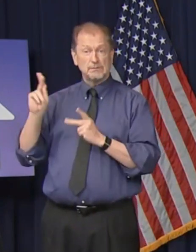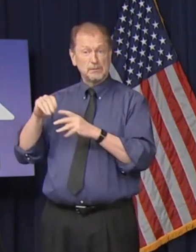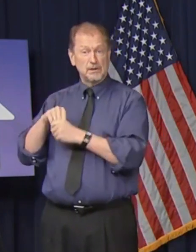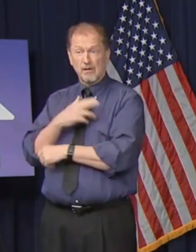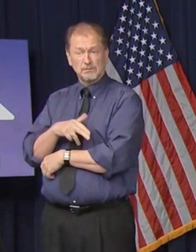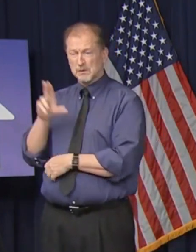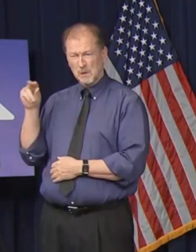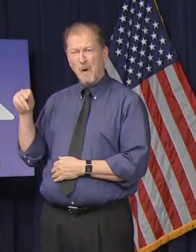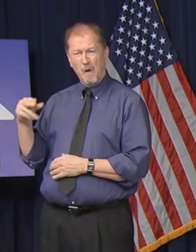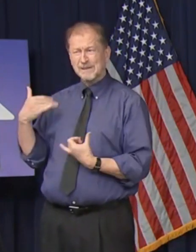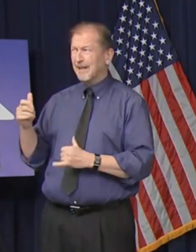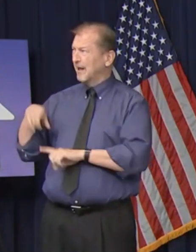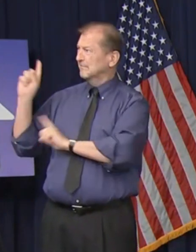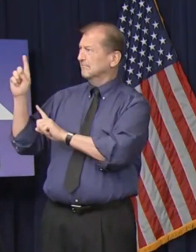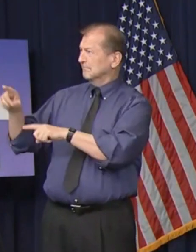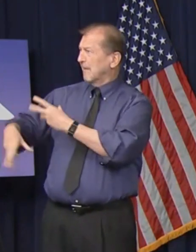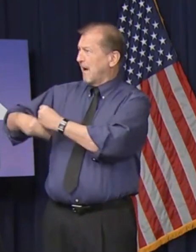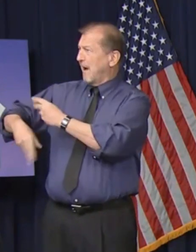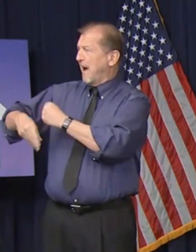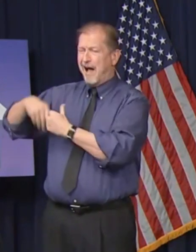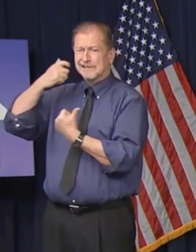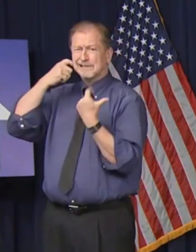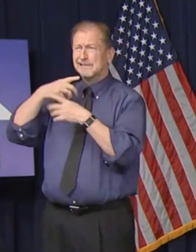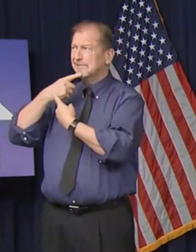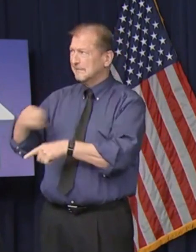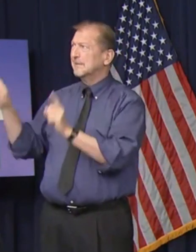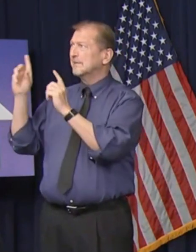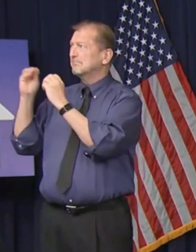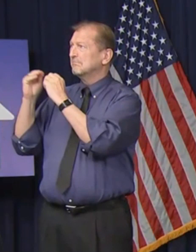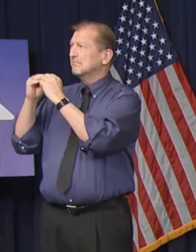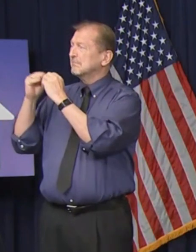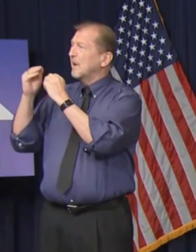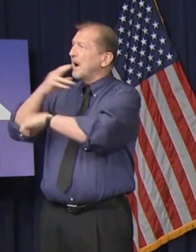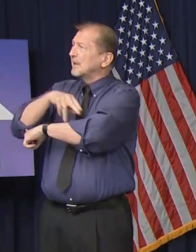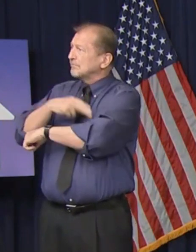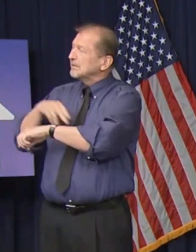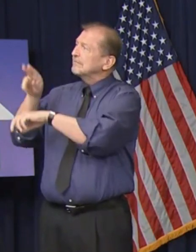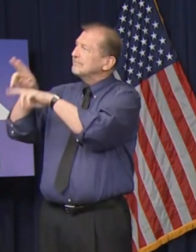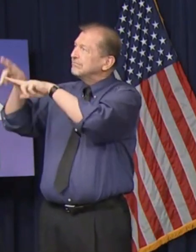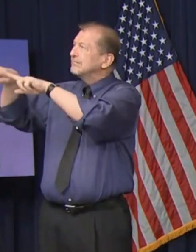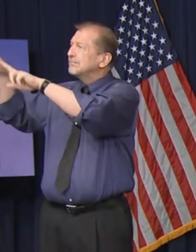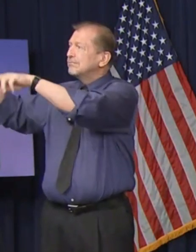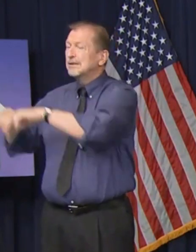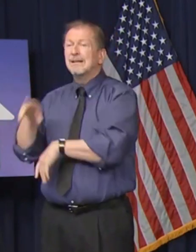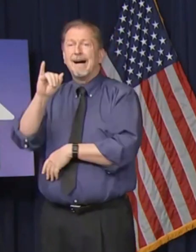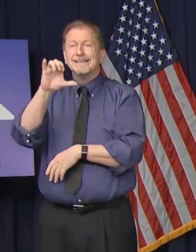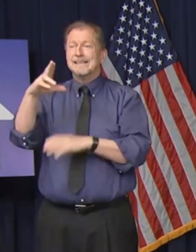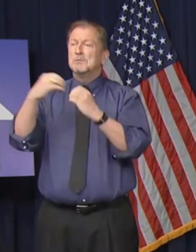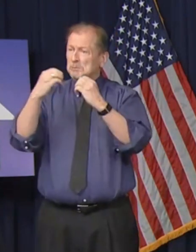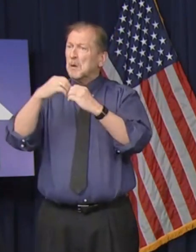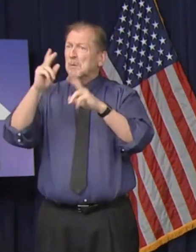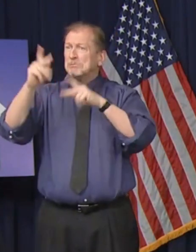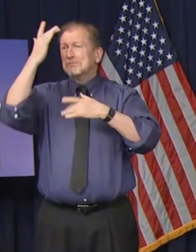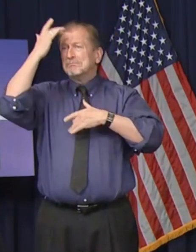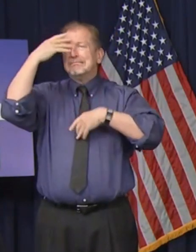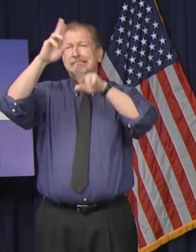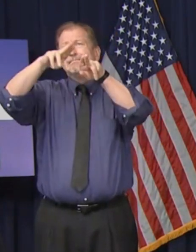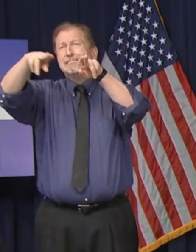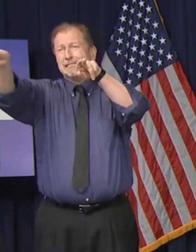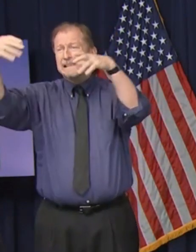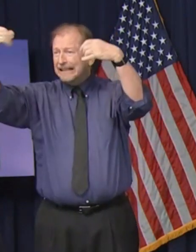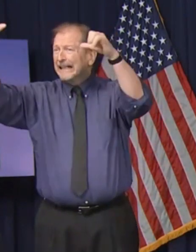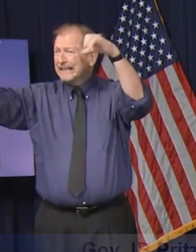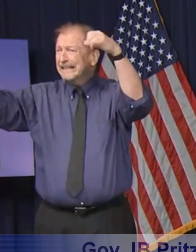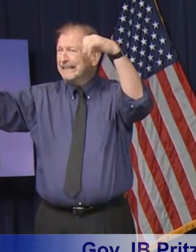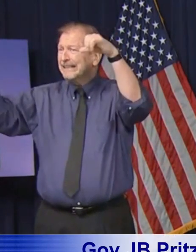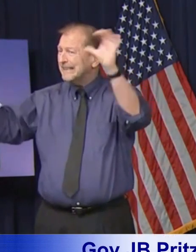even now. We're adding more people to our ICU beds, the number of ICU beds that are filled with people. These are things, you know, you don't